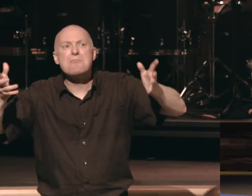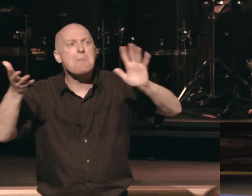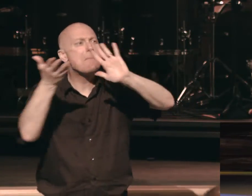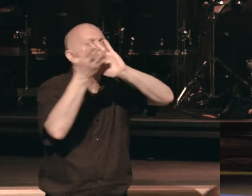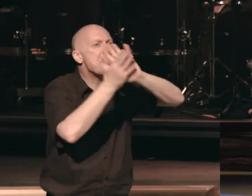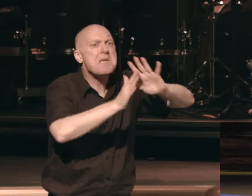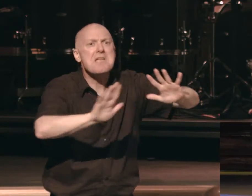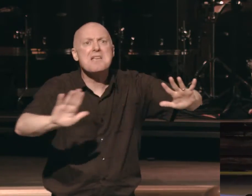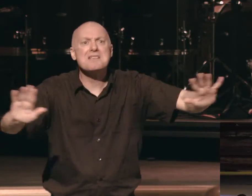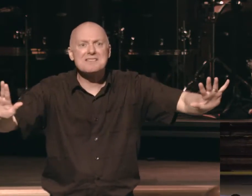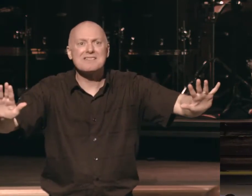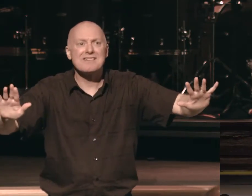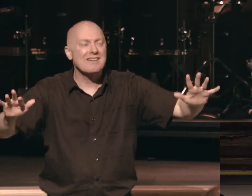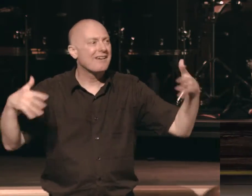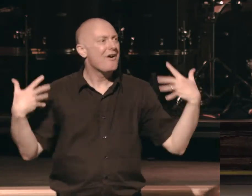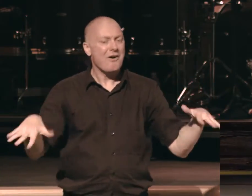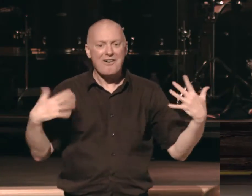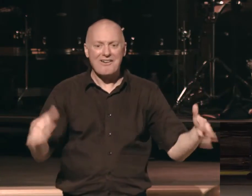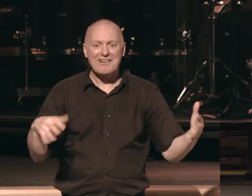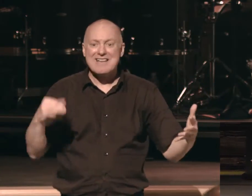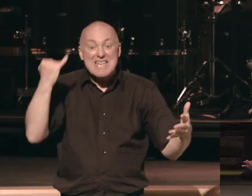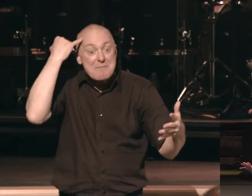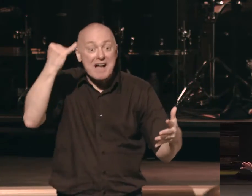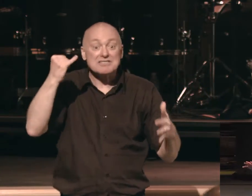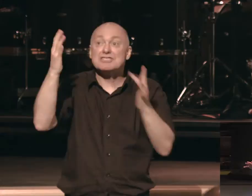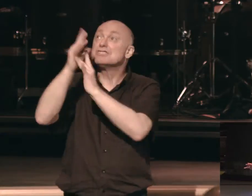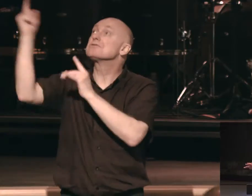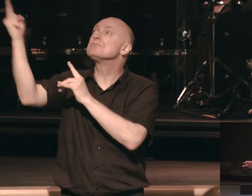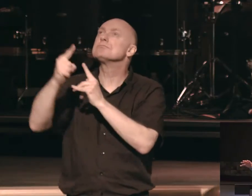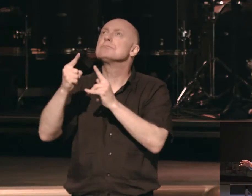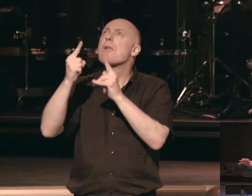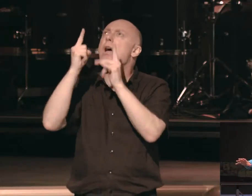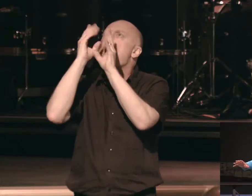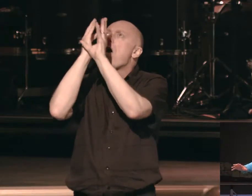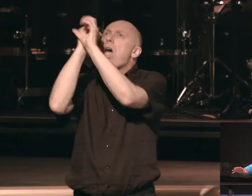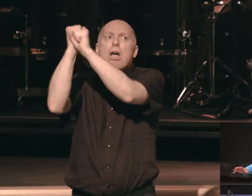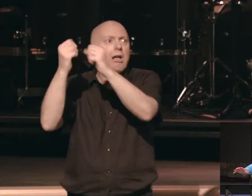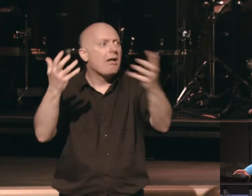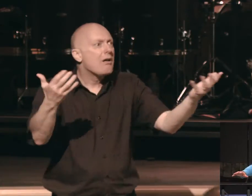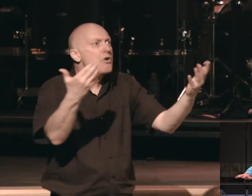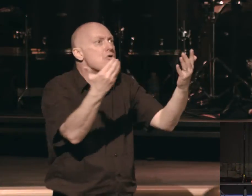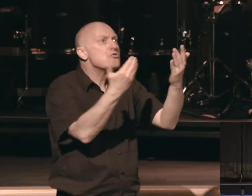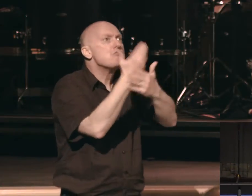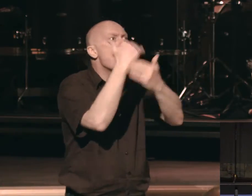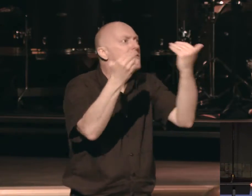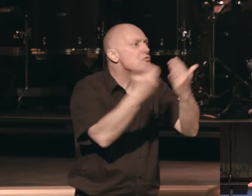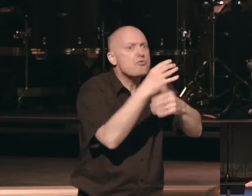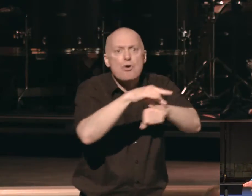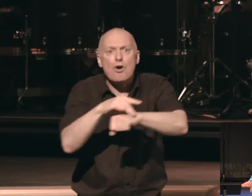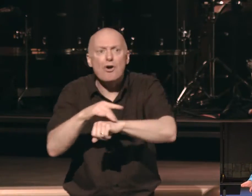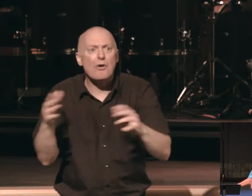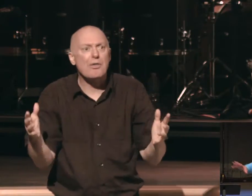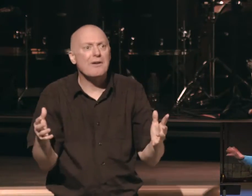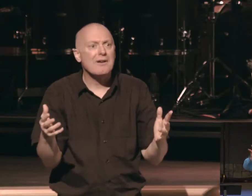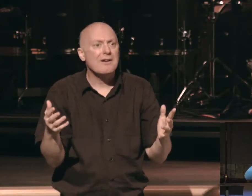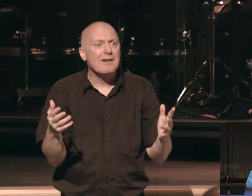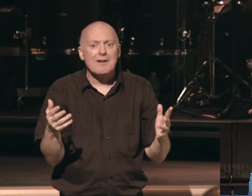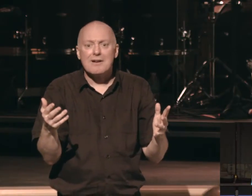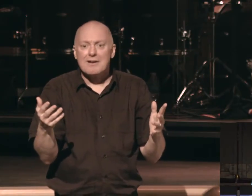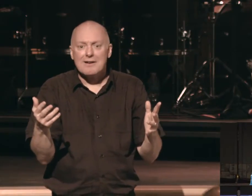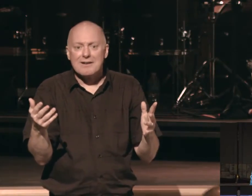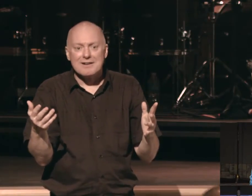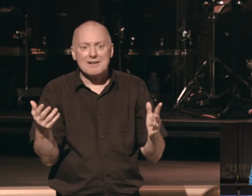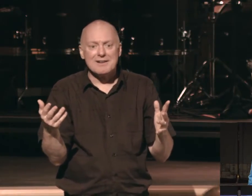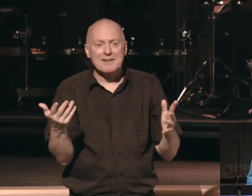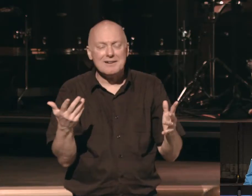that. Be captured by that moment where perfect peace, new heavens, new earth, maybe millennial reign, that can be debated as